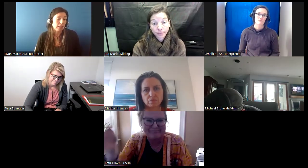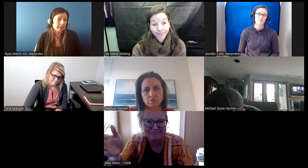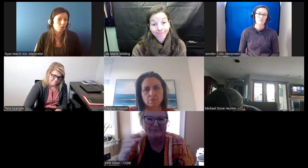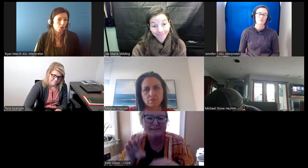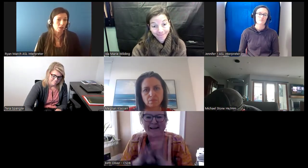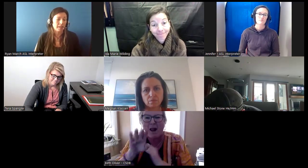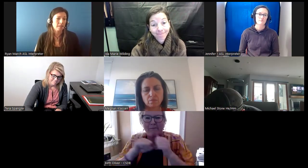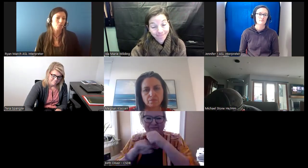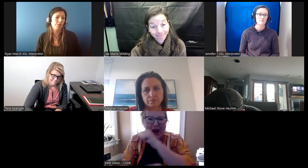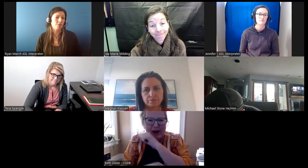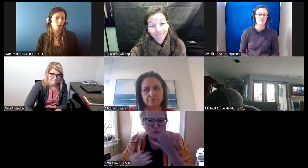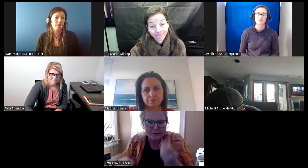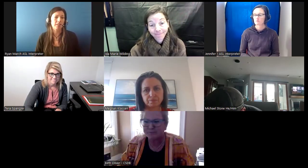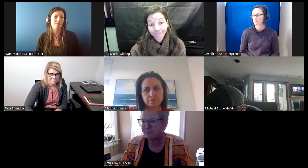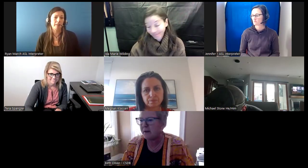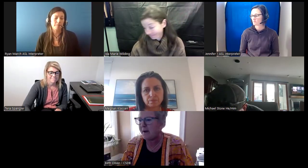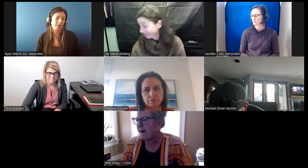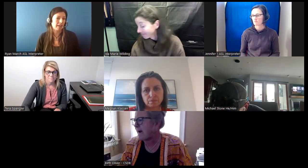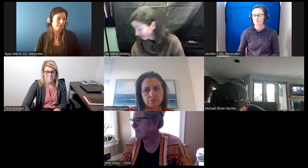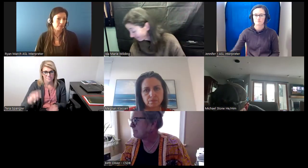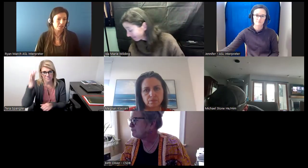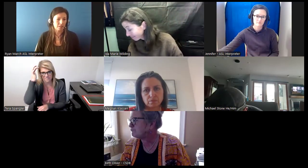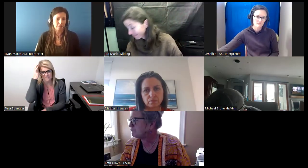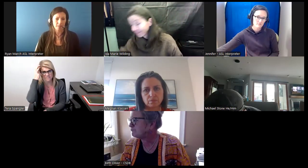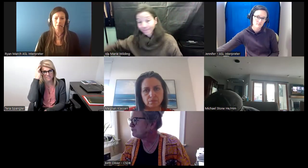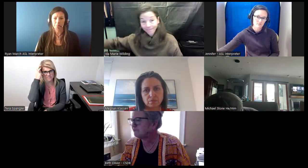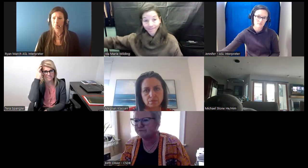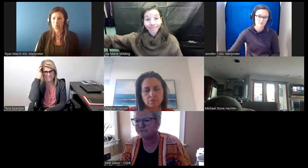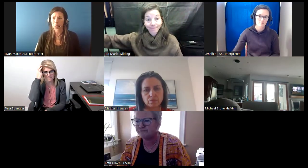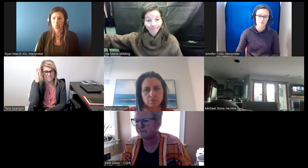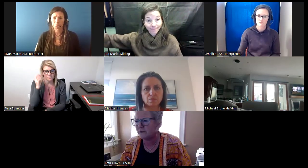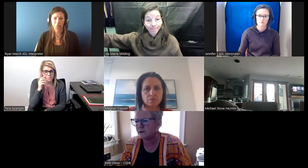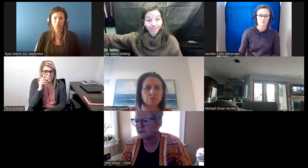we would like to work on moving forward to develop that foundation.